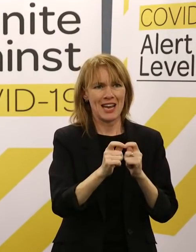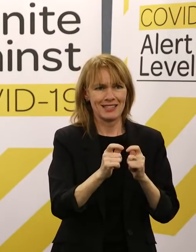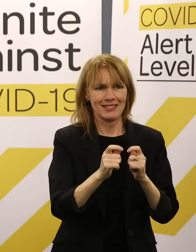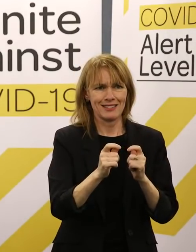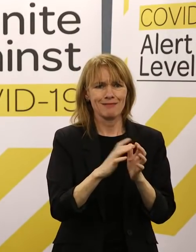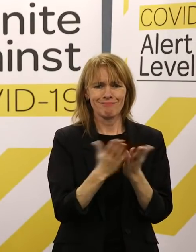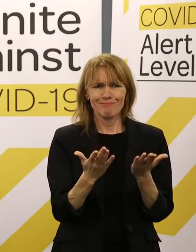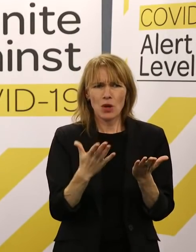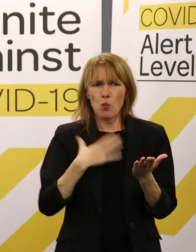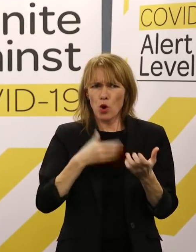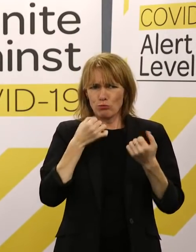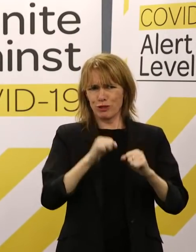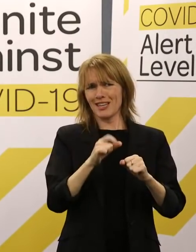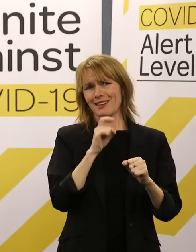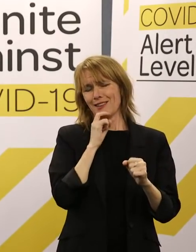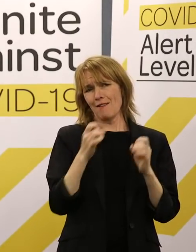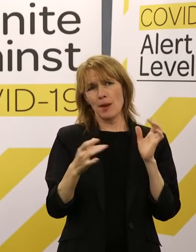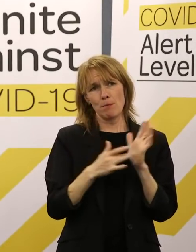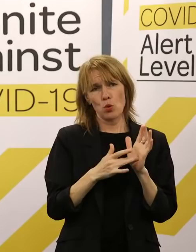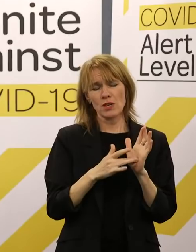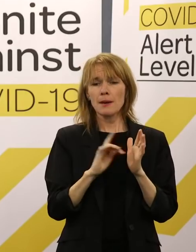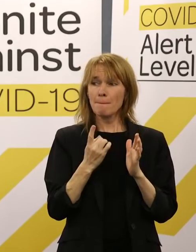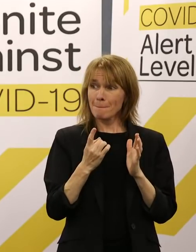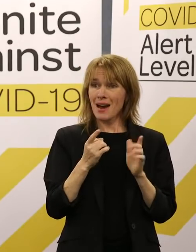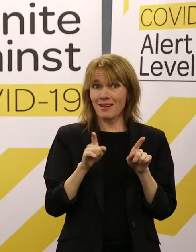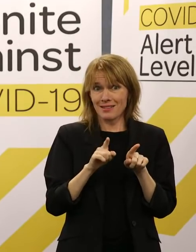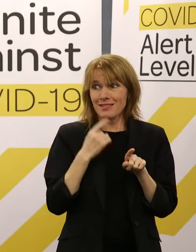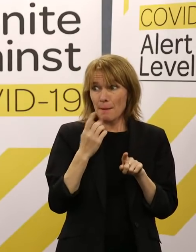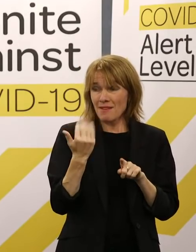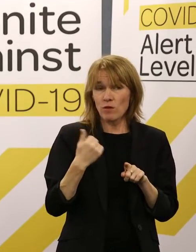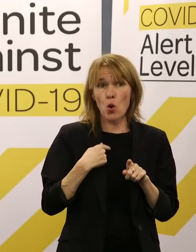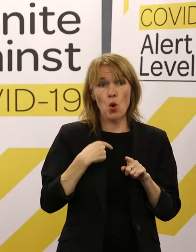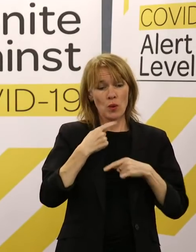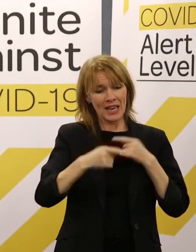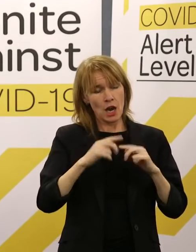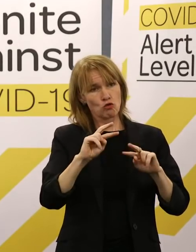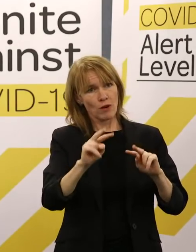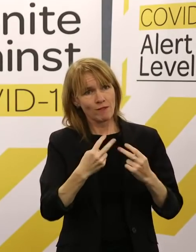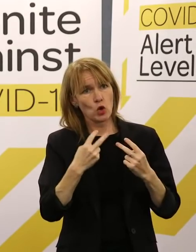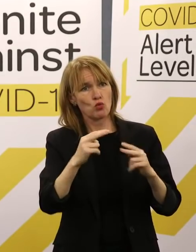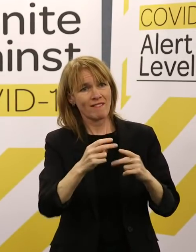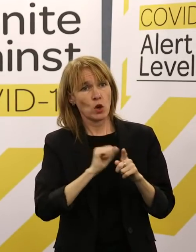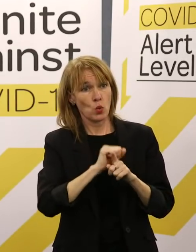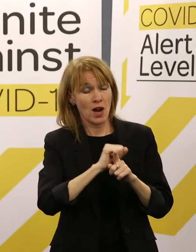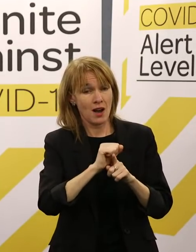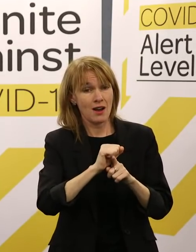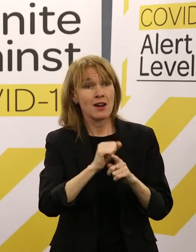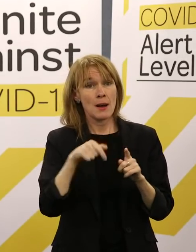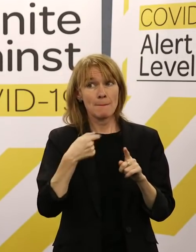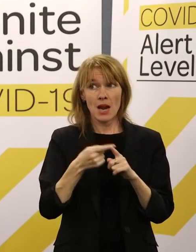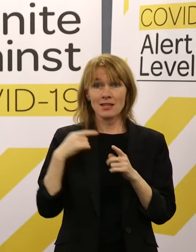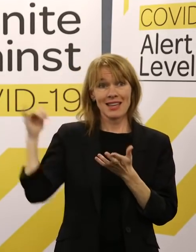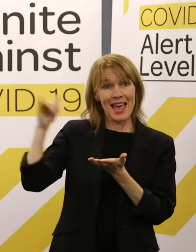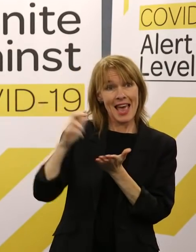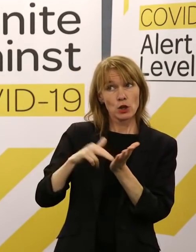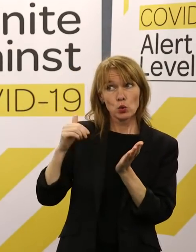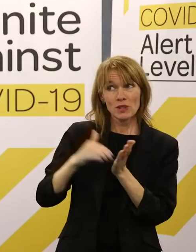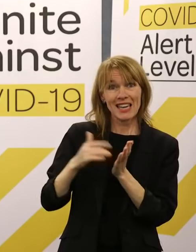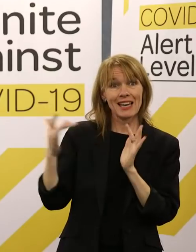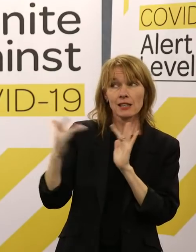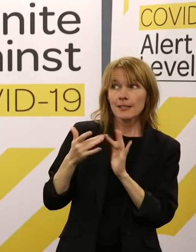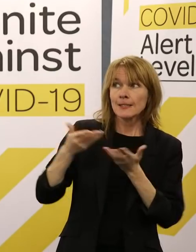risk. So we're constantly reviewing that and in regular contact with both Air New Zealand and the organisation